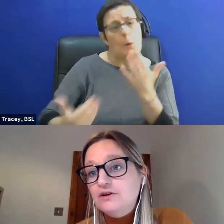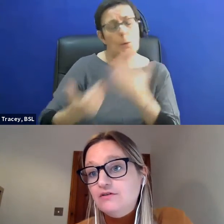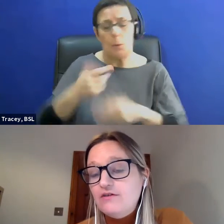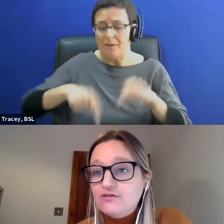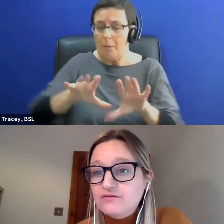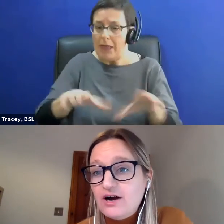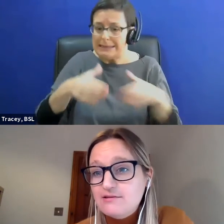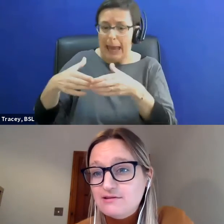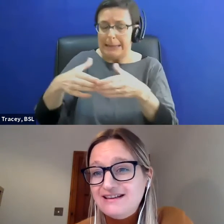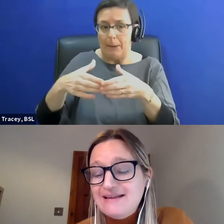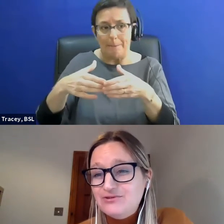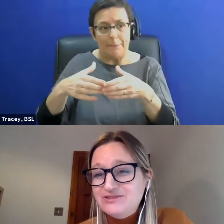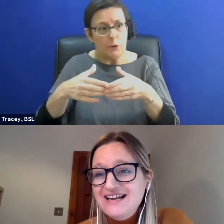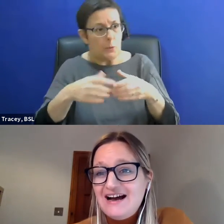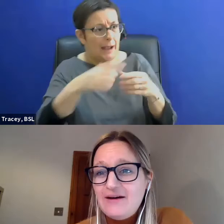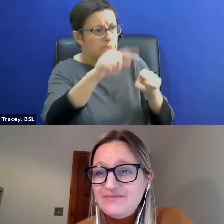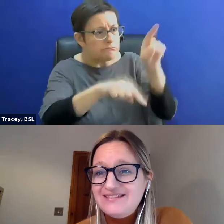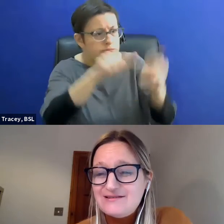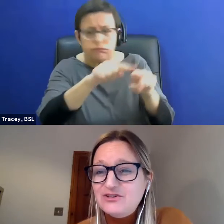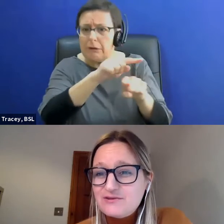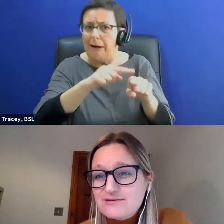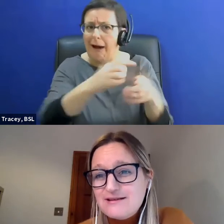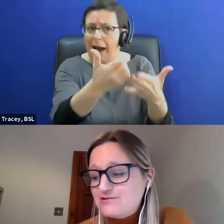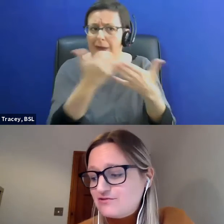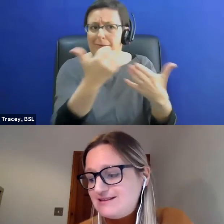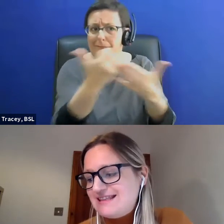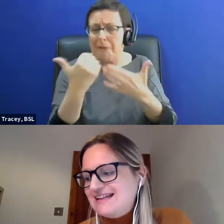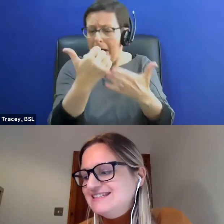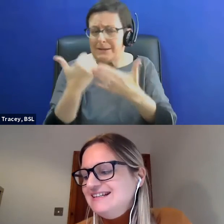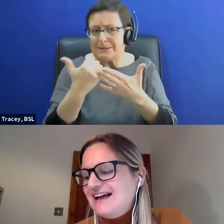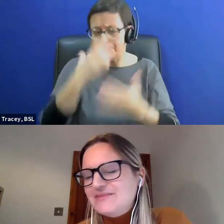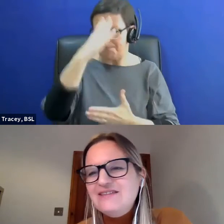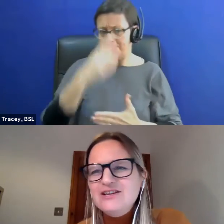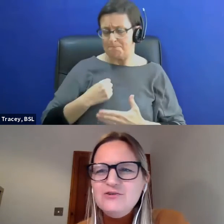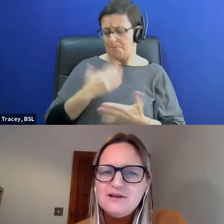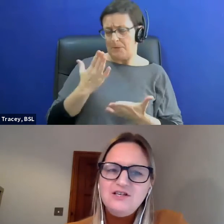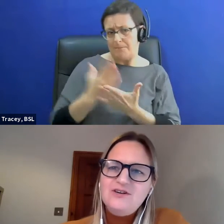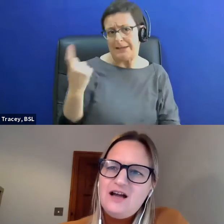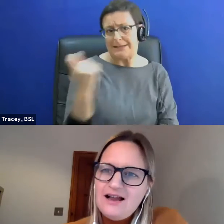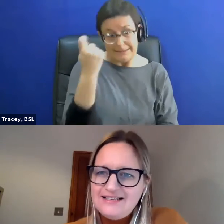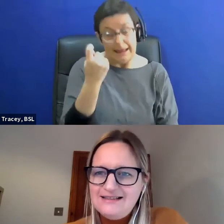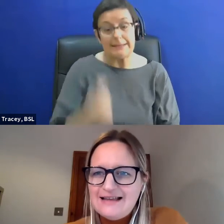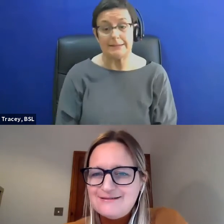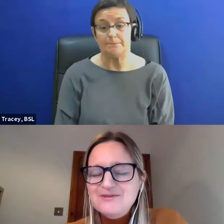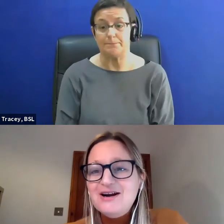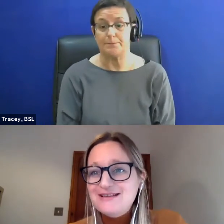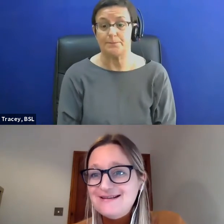group of other advisors has enabled some real success stories in that. And I think also that you've really highlighted there that sometimes it is